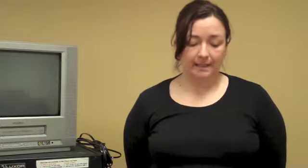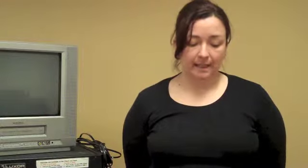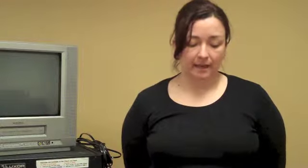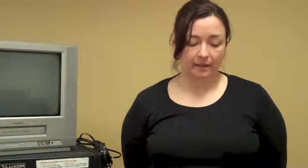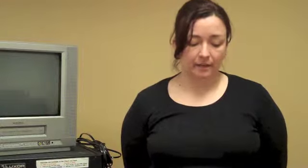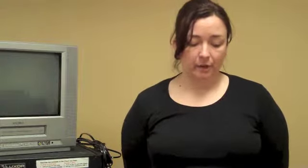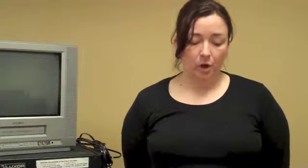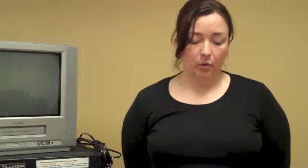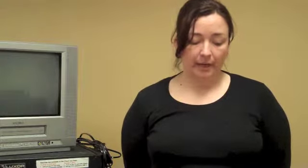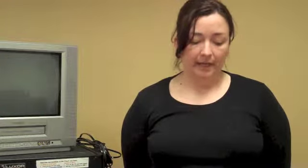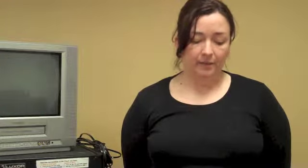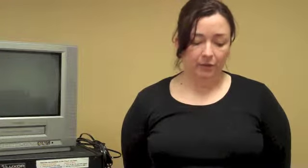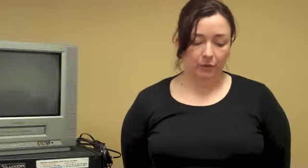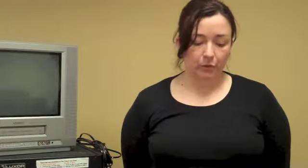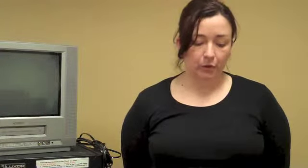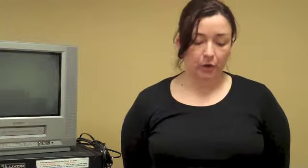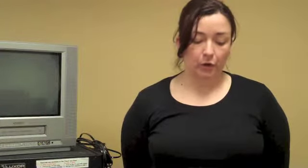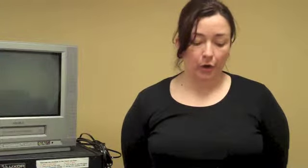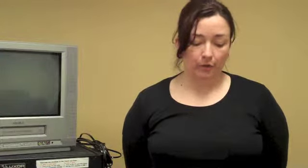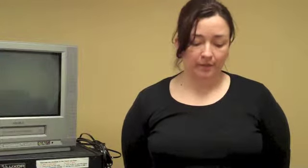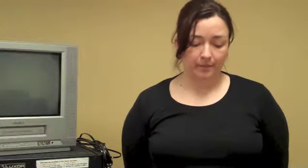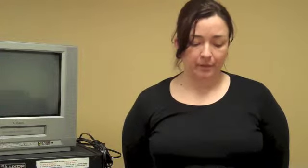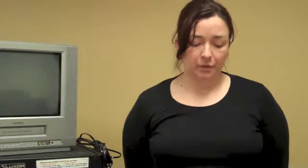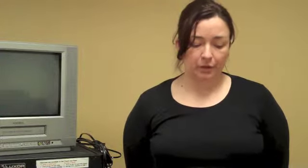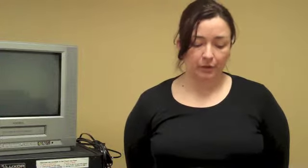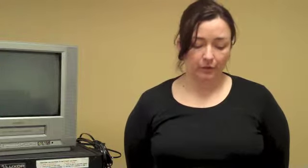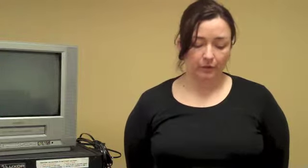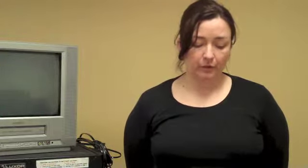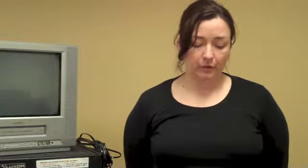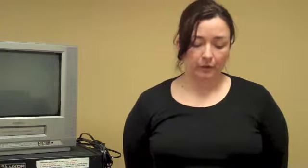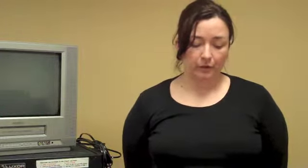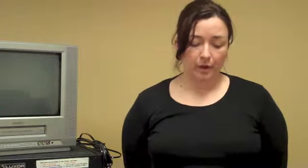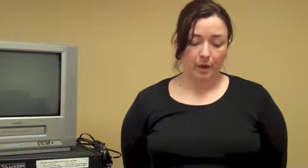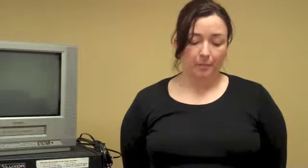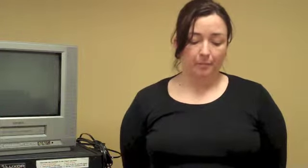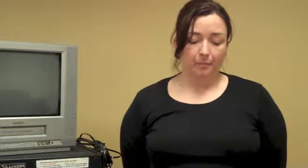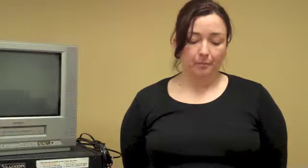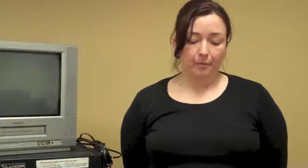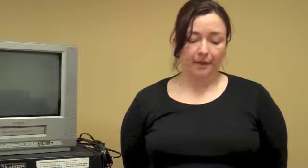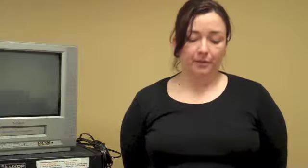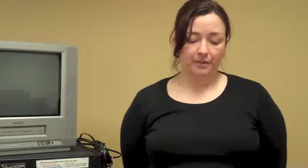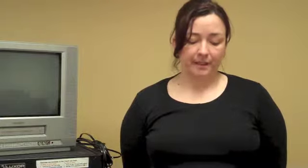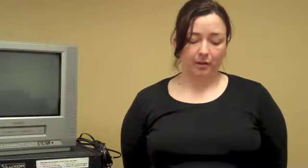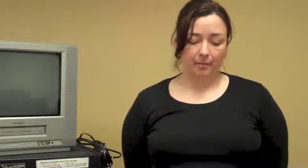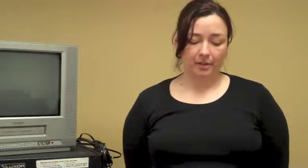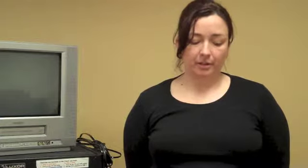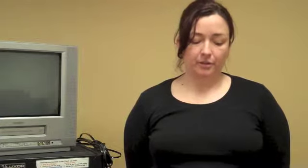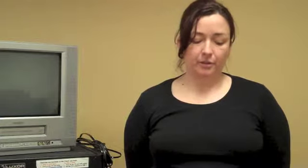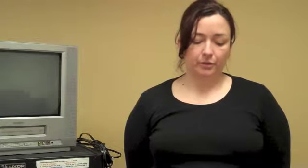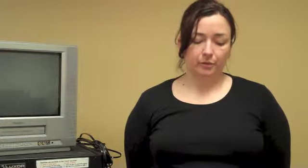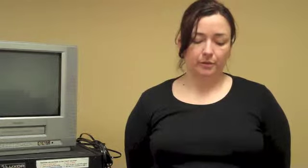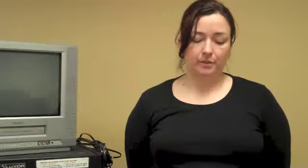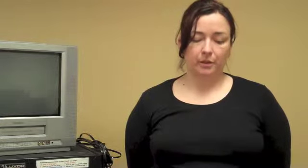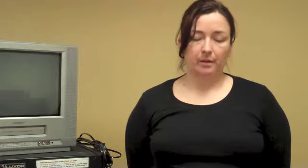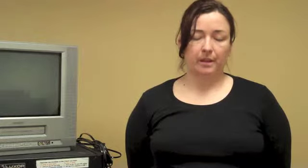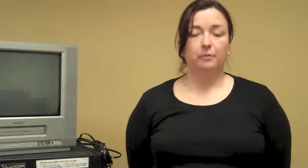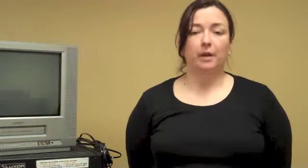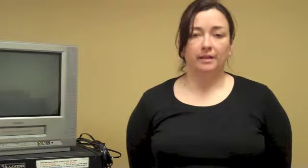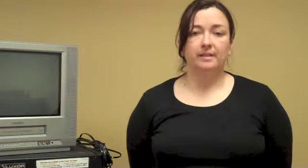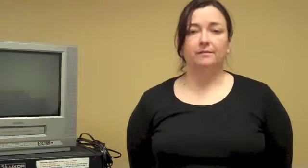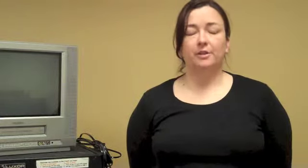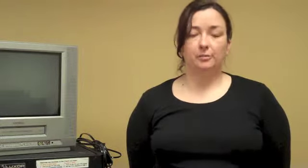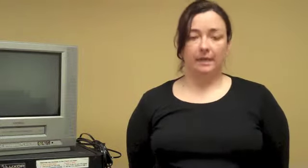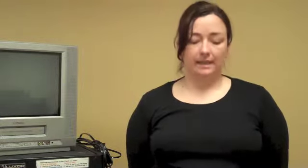humidity is in the air, we need to know the temperature and use a psychrometer to determine